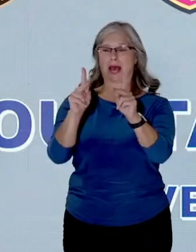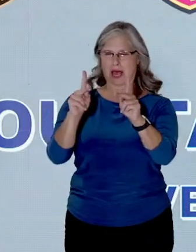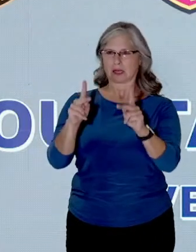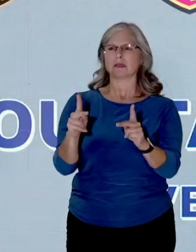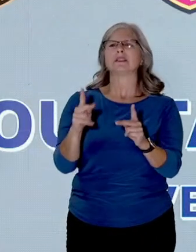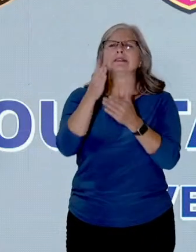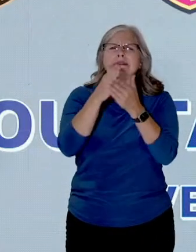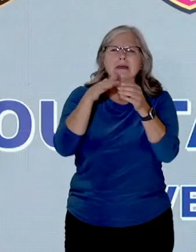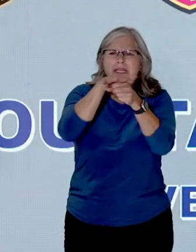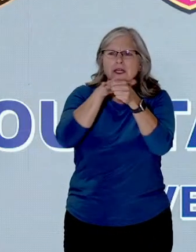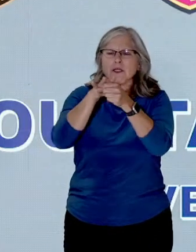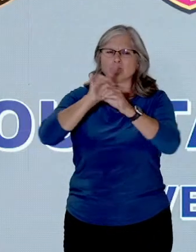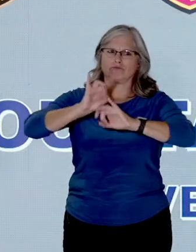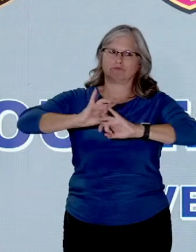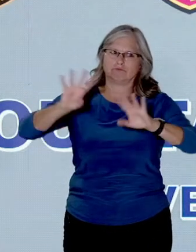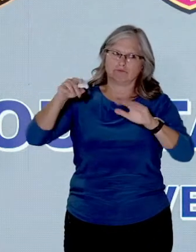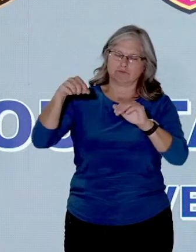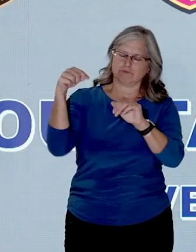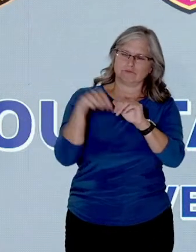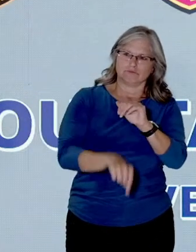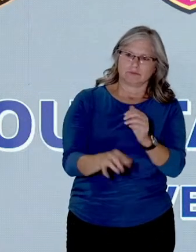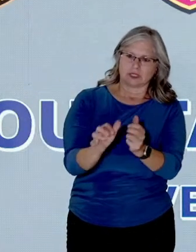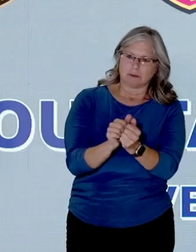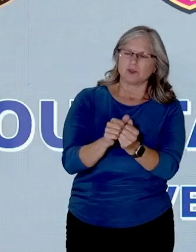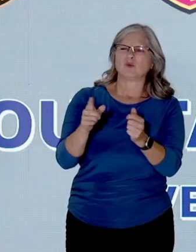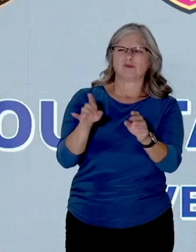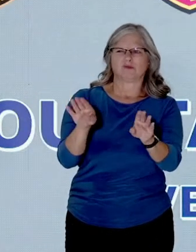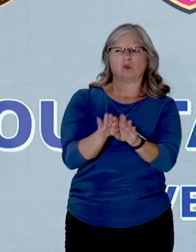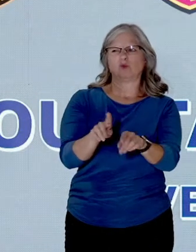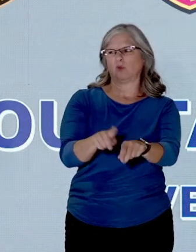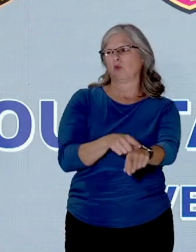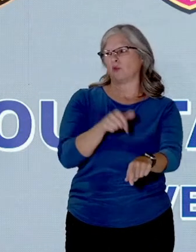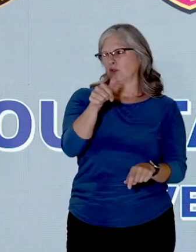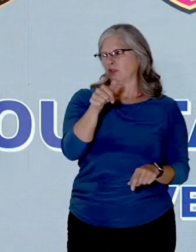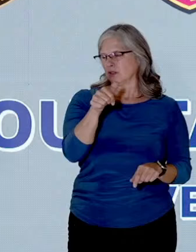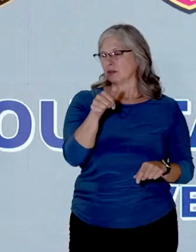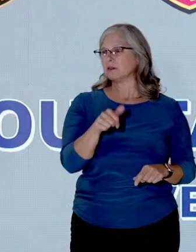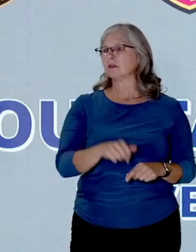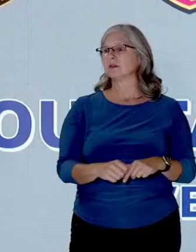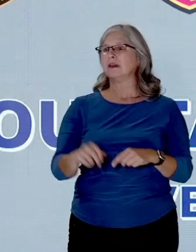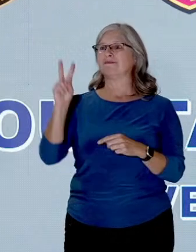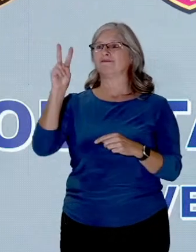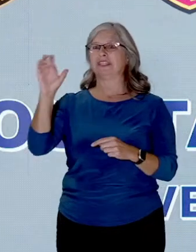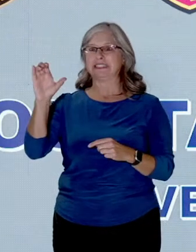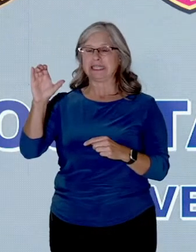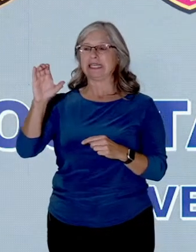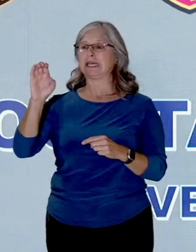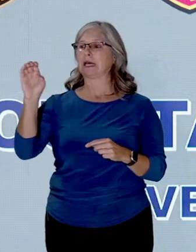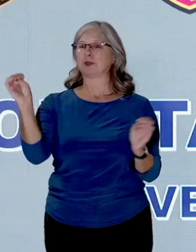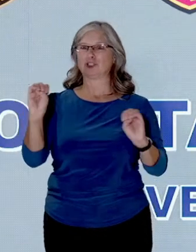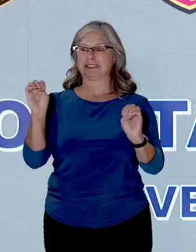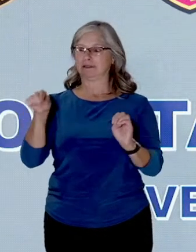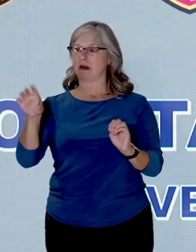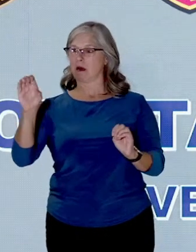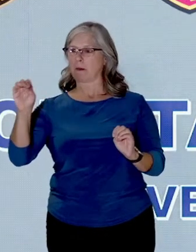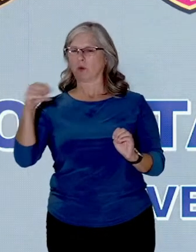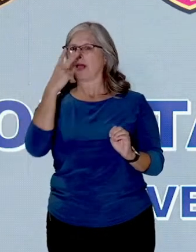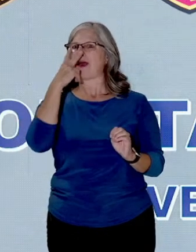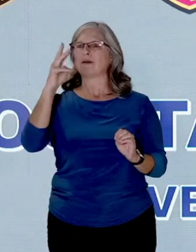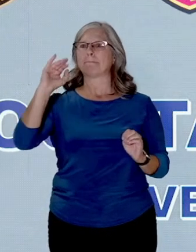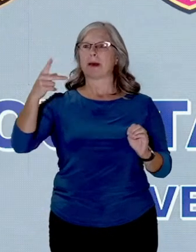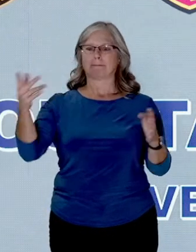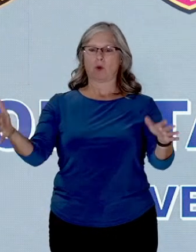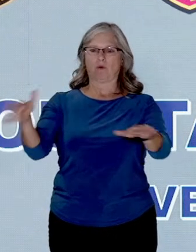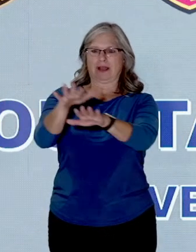where there is intense damage. They are going to be closed down a little bit longer. So on vcemergency.com, we're going to have a map that'll have an overlay.